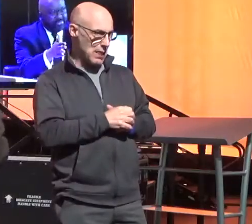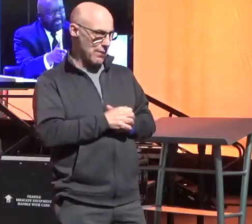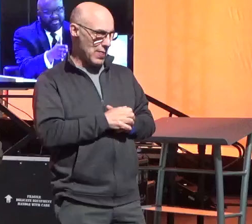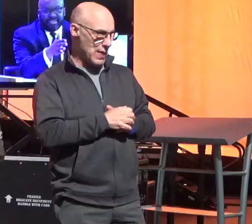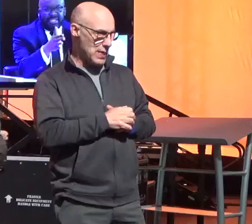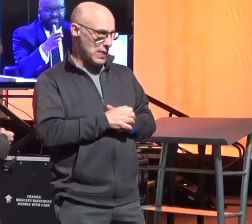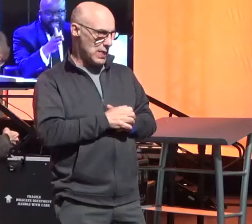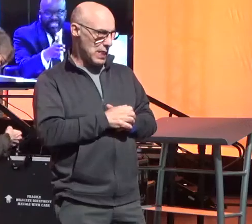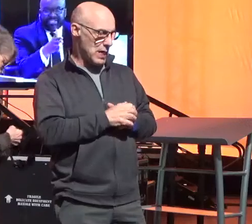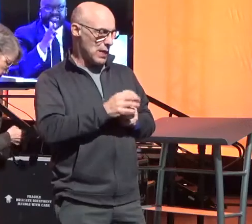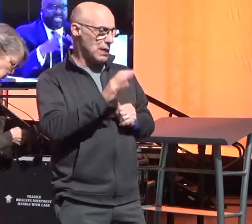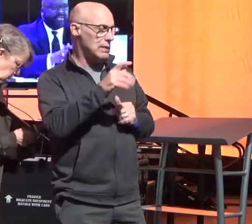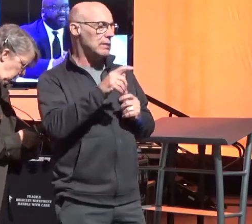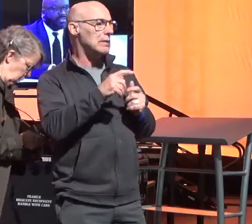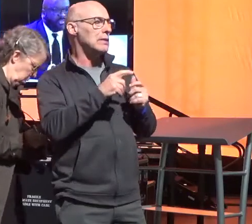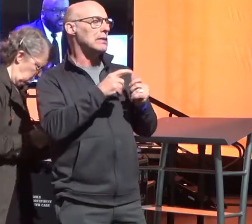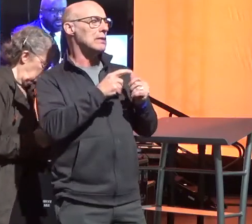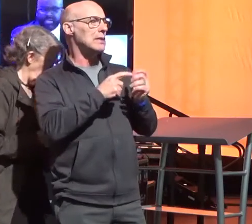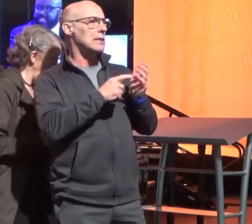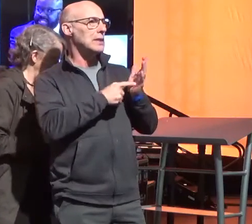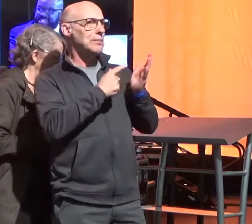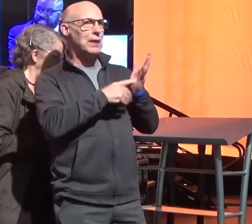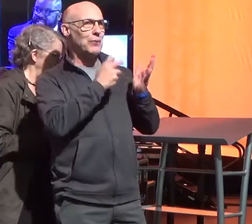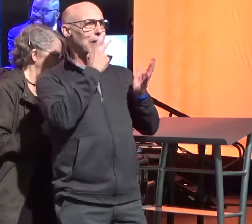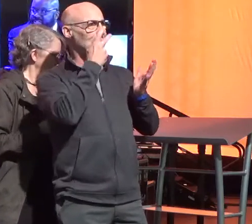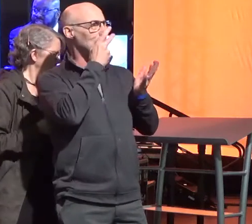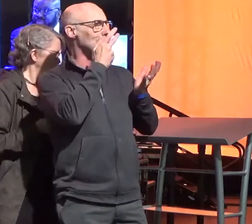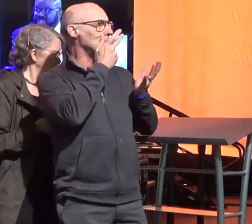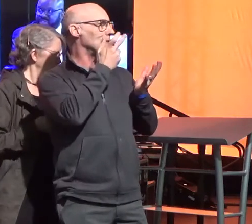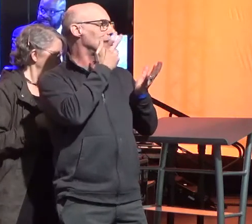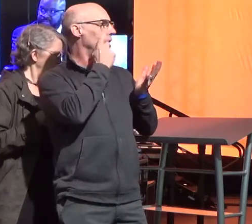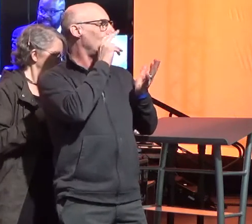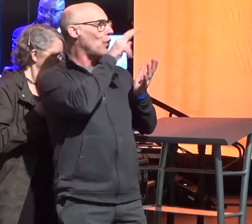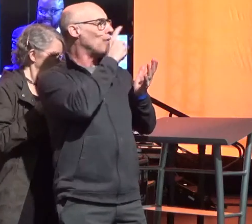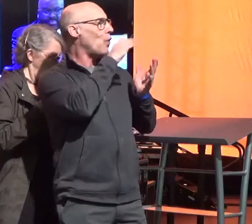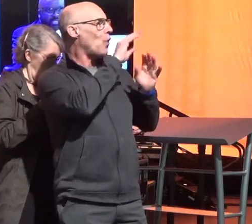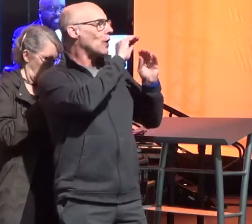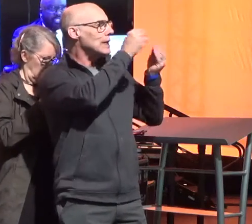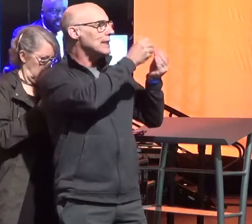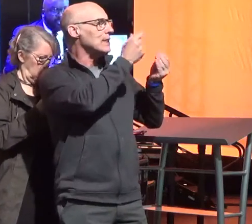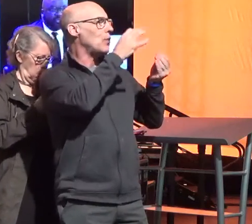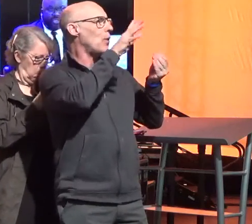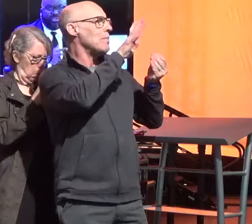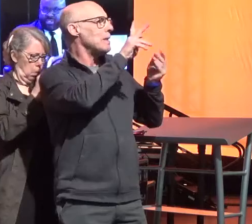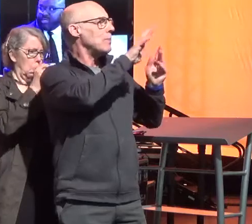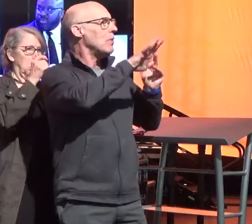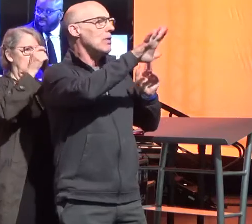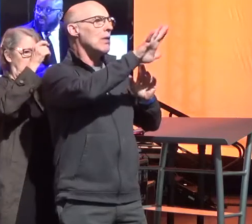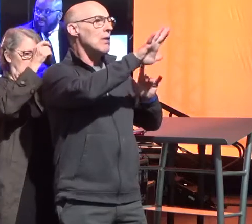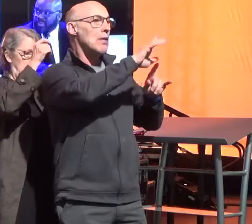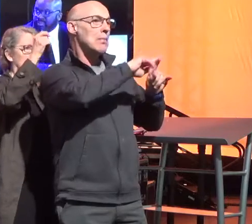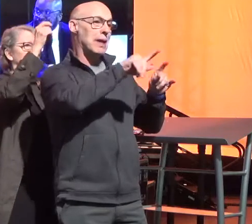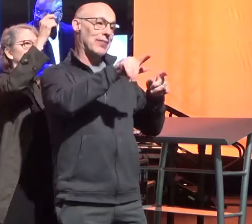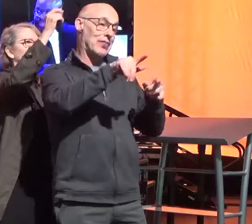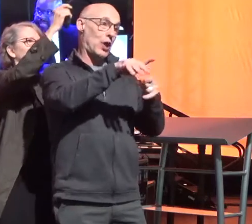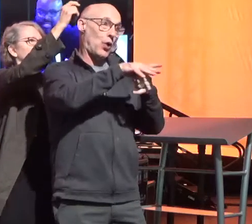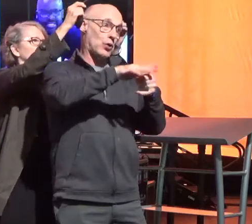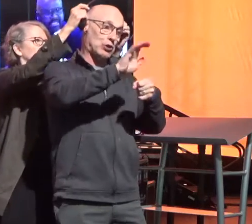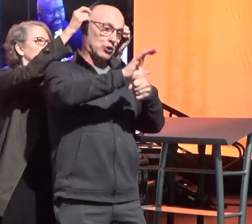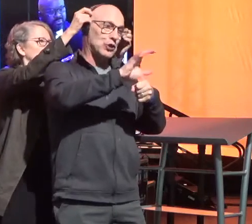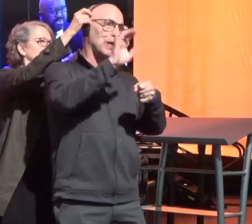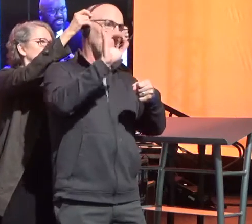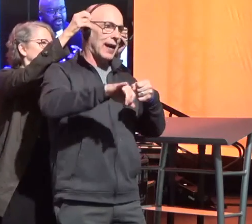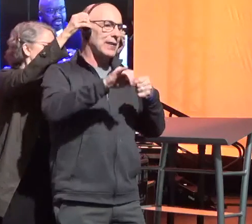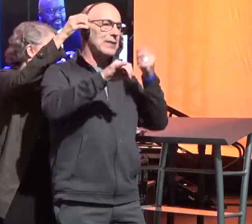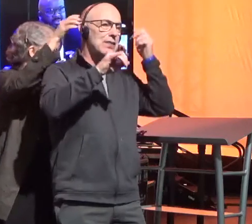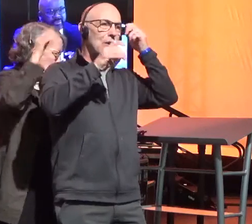at events and organizations and institutions, but the local church is the hope of the world.